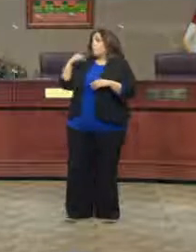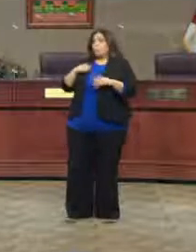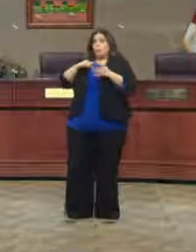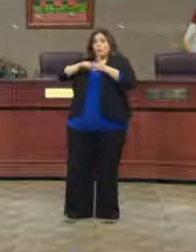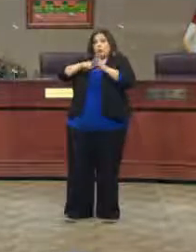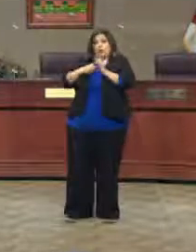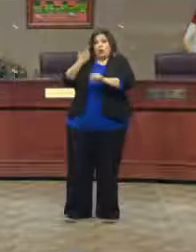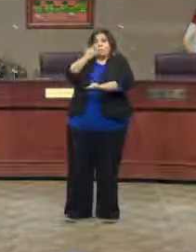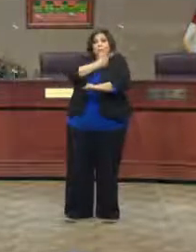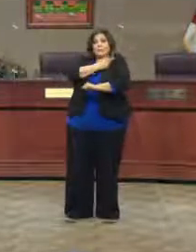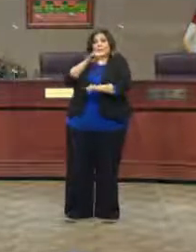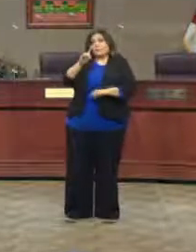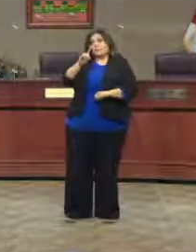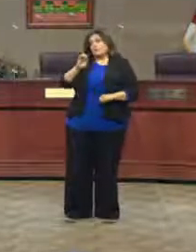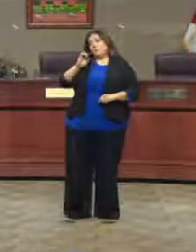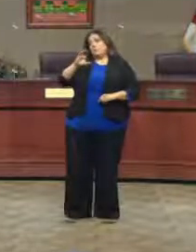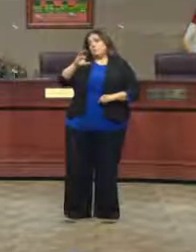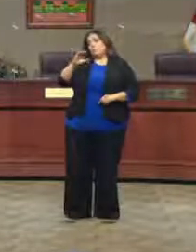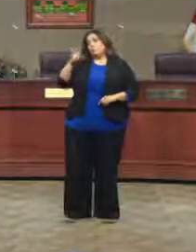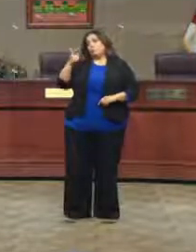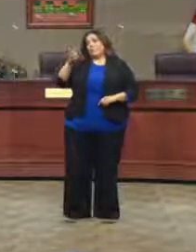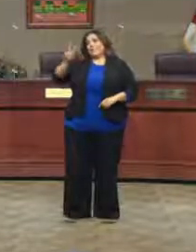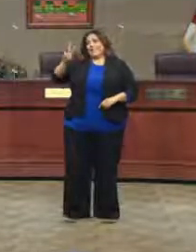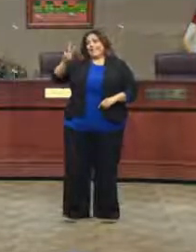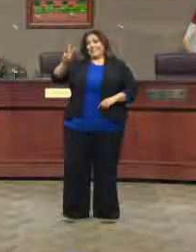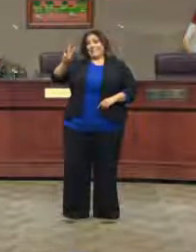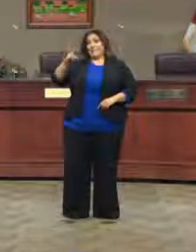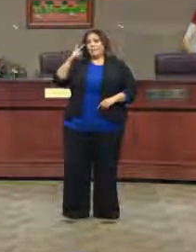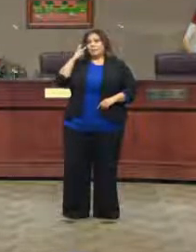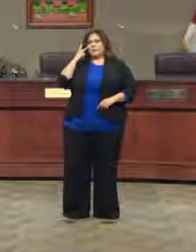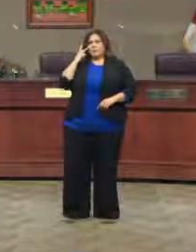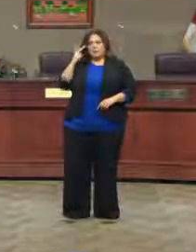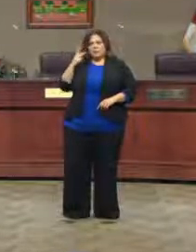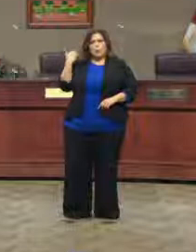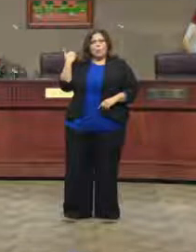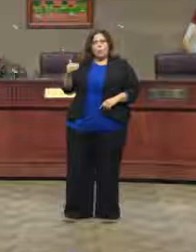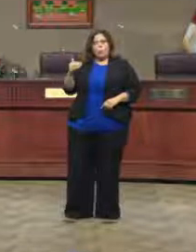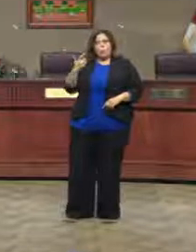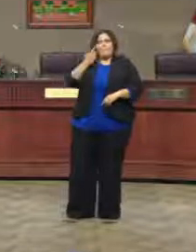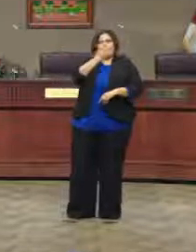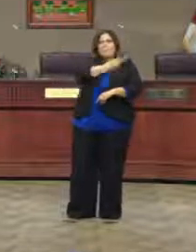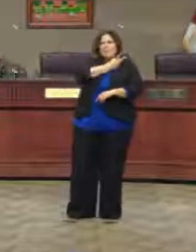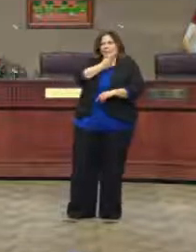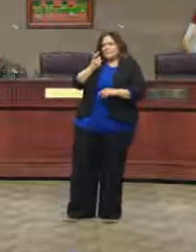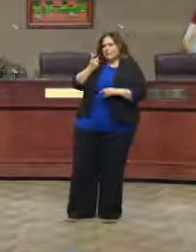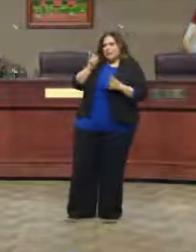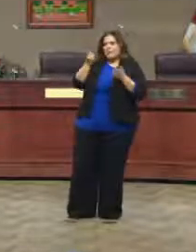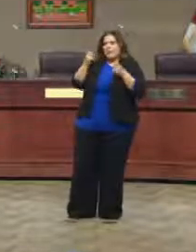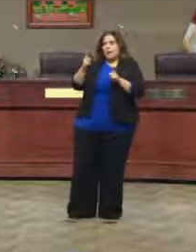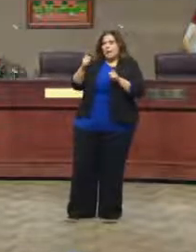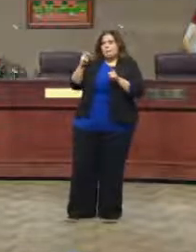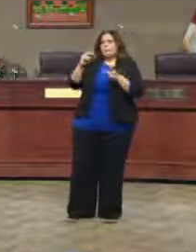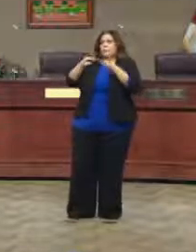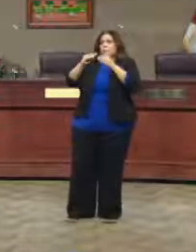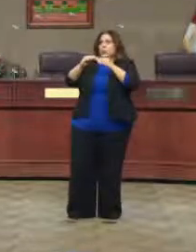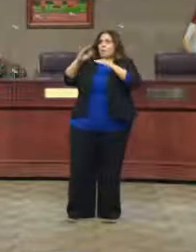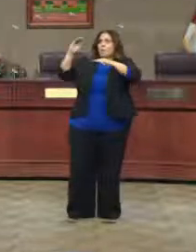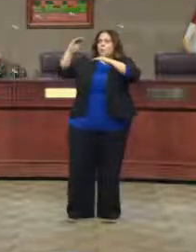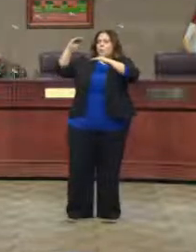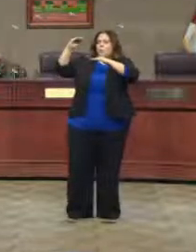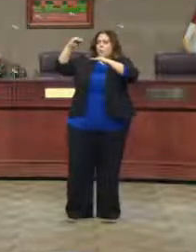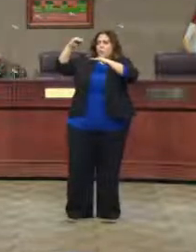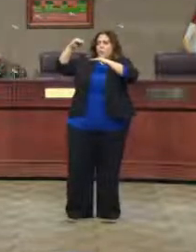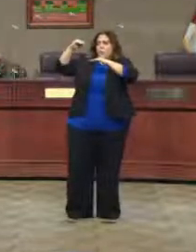December 26th. And you can see since we start vaccinating, there has been a significant